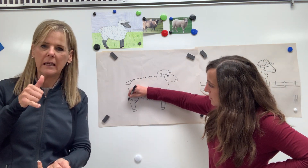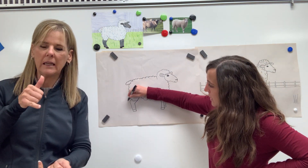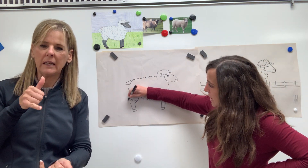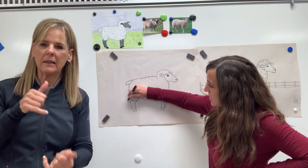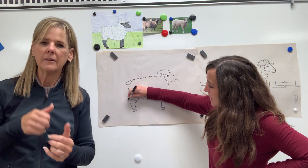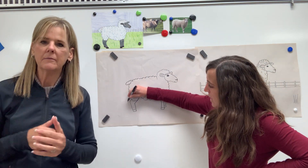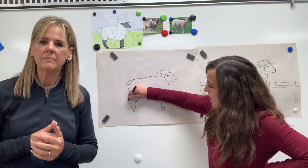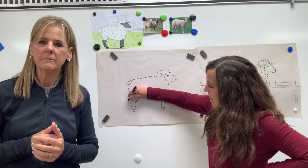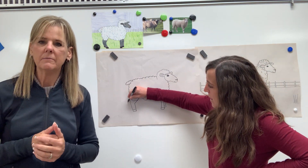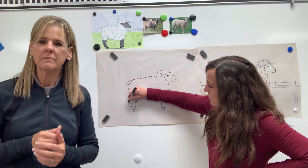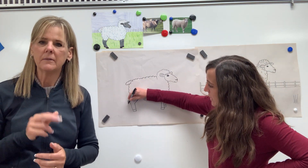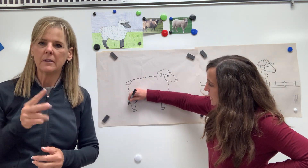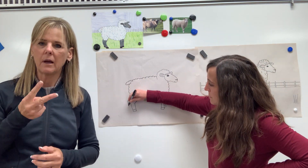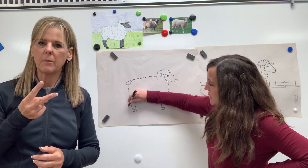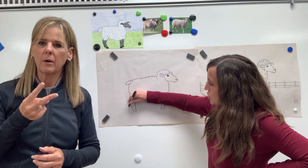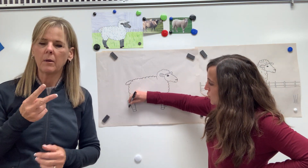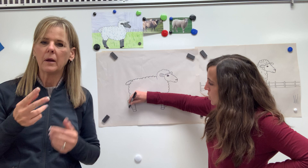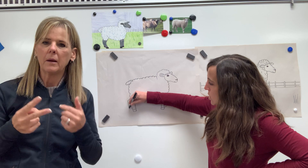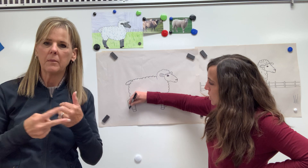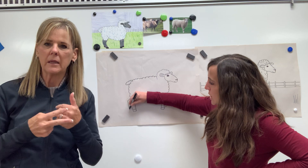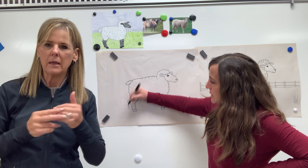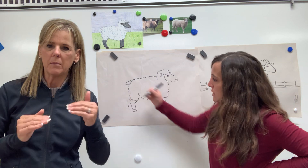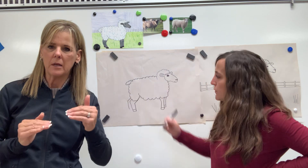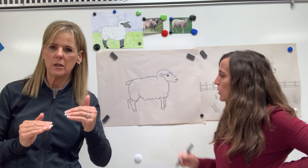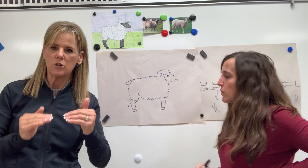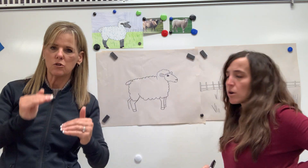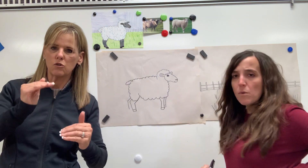it, but keep it shorter because it's further away.